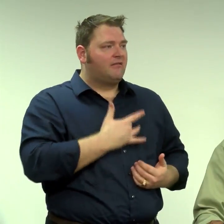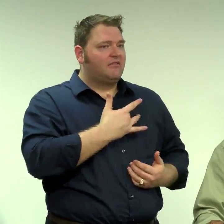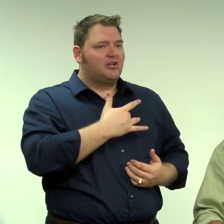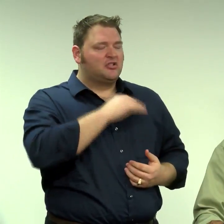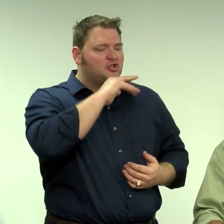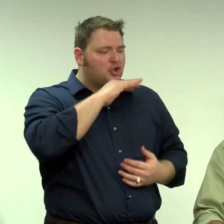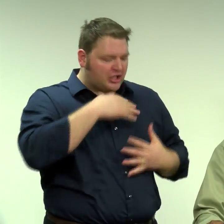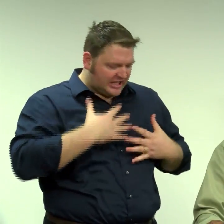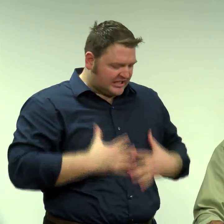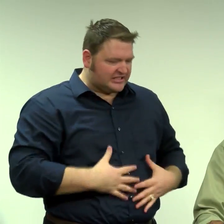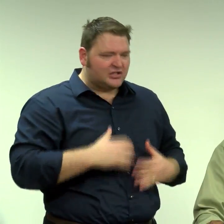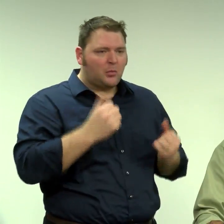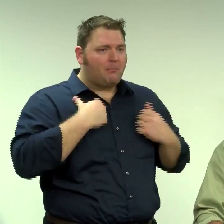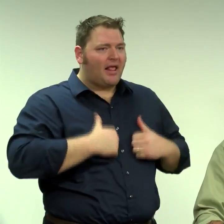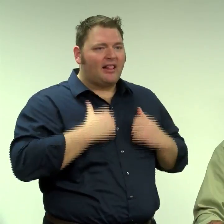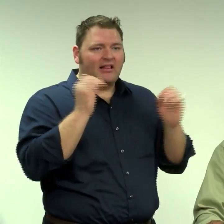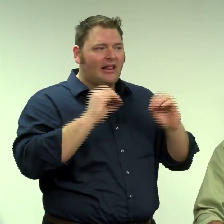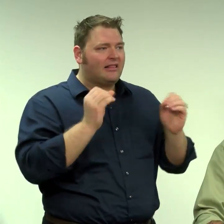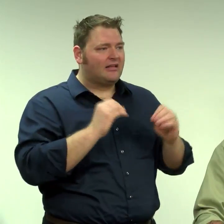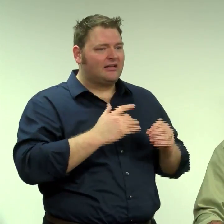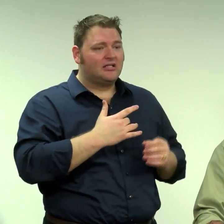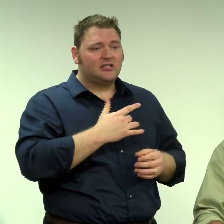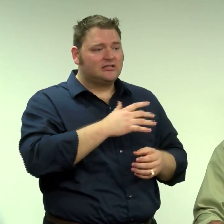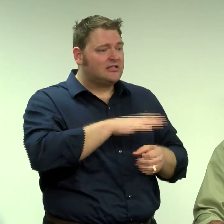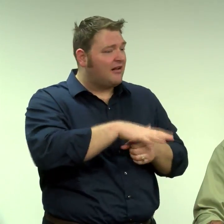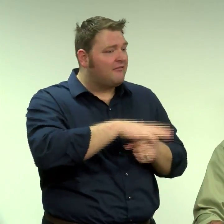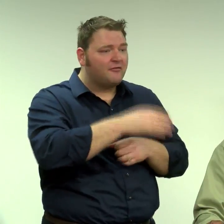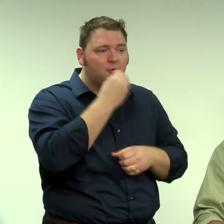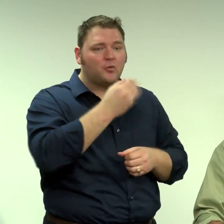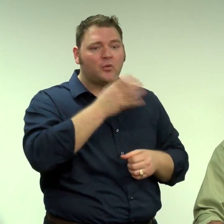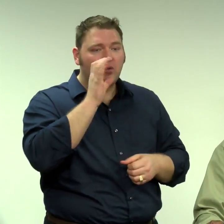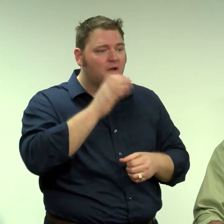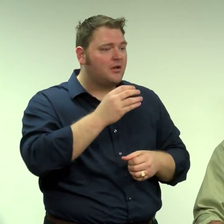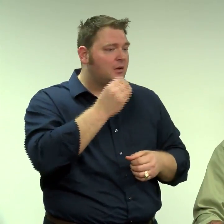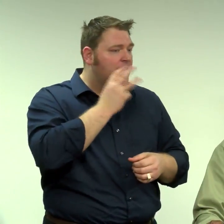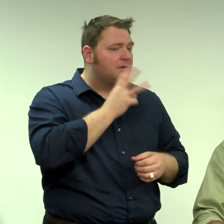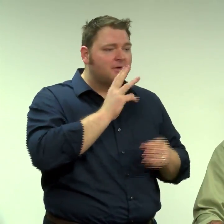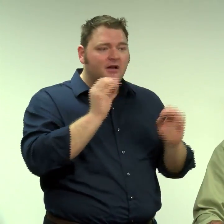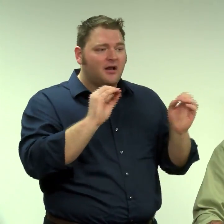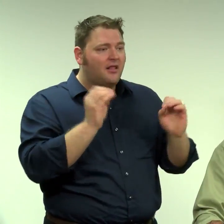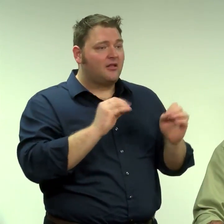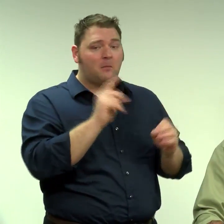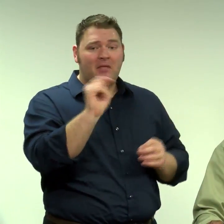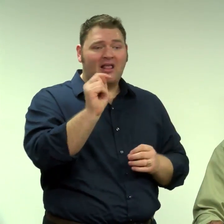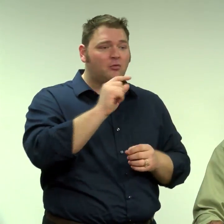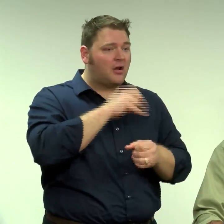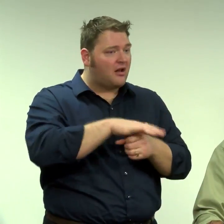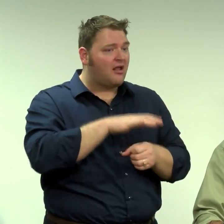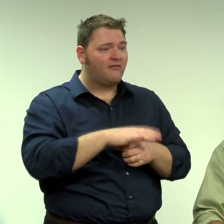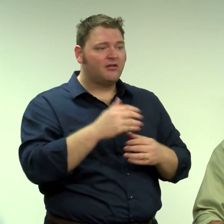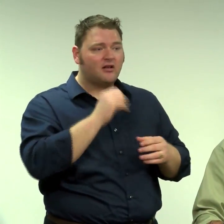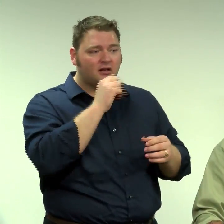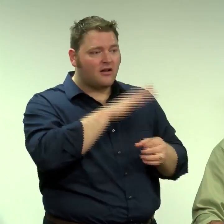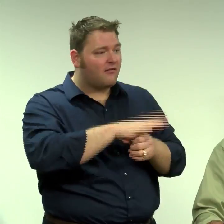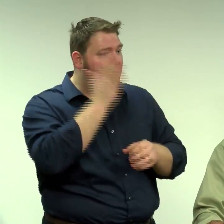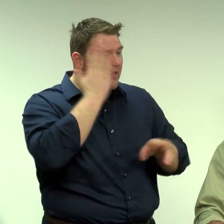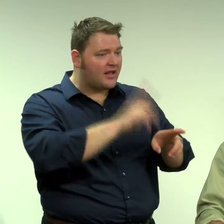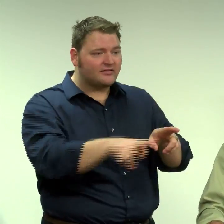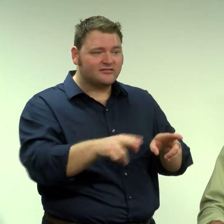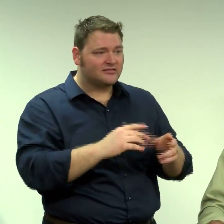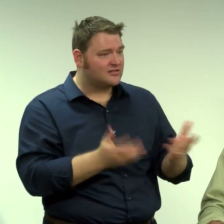some of them are grumbling. There's too little water, there are too few bathrooms. They don't have enough cots. We are going... How can you assure them